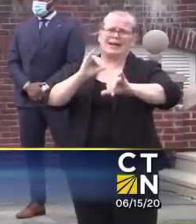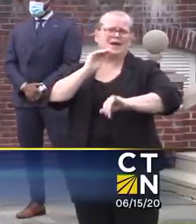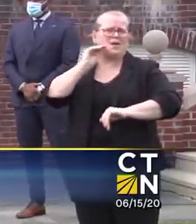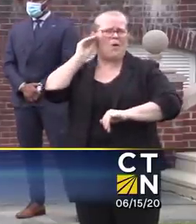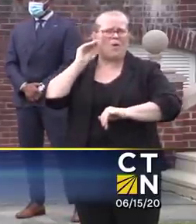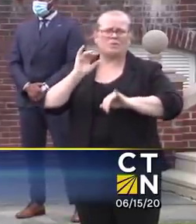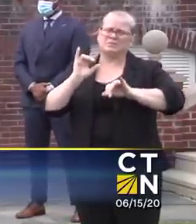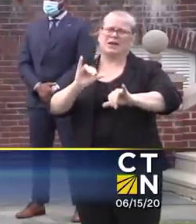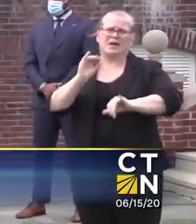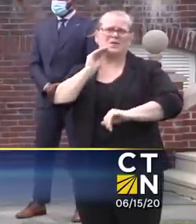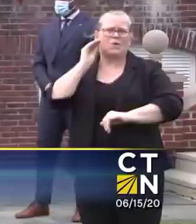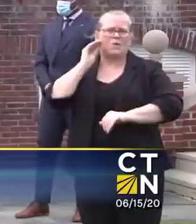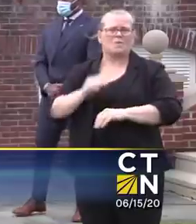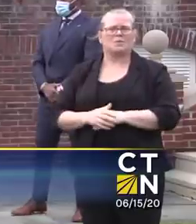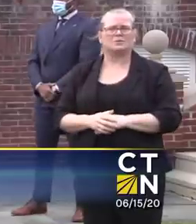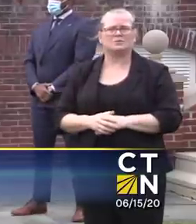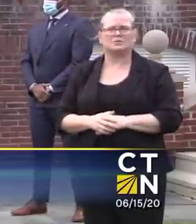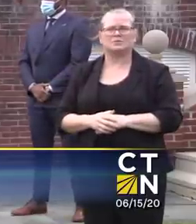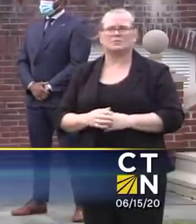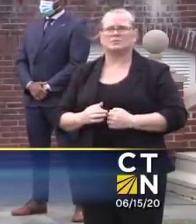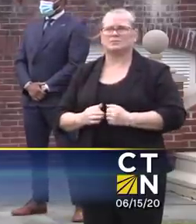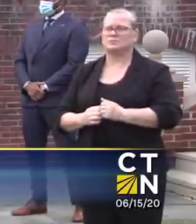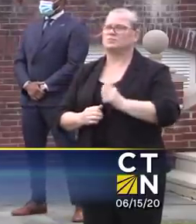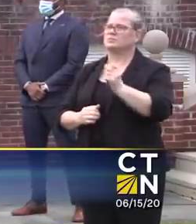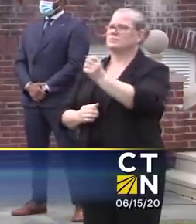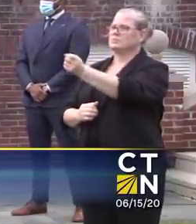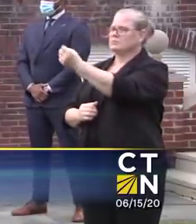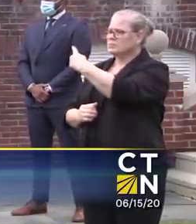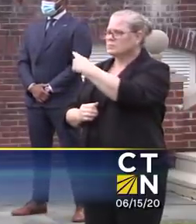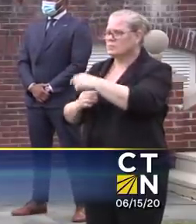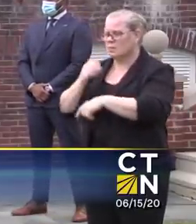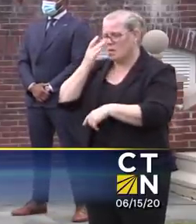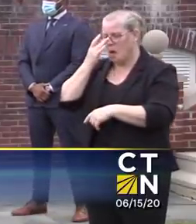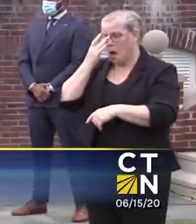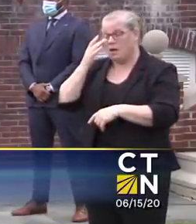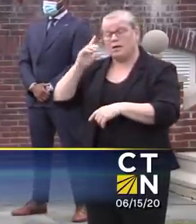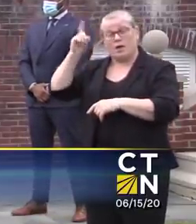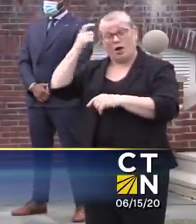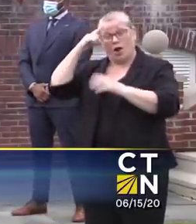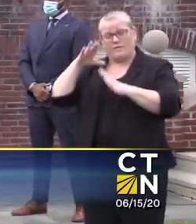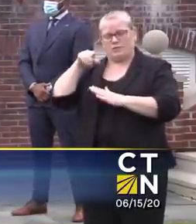reopening the stage for the second phase on Wednesday. And